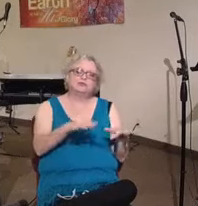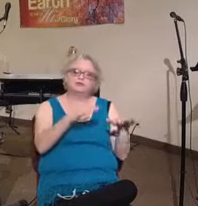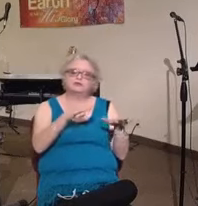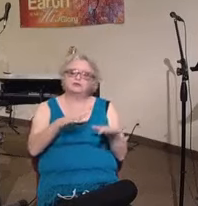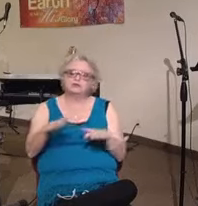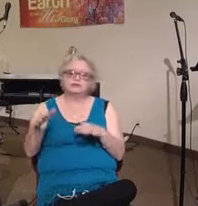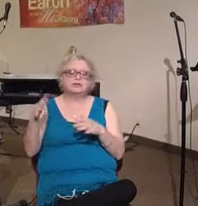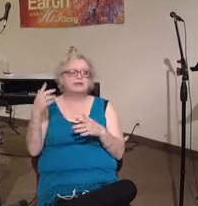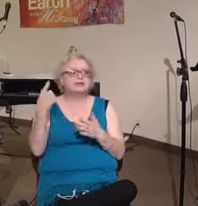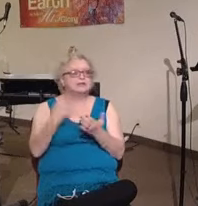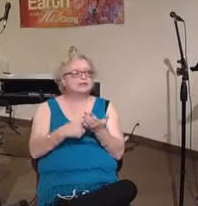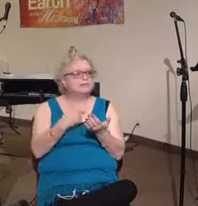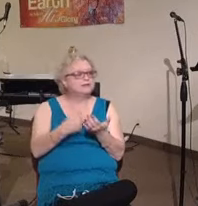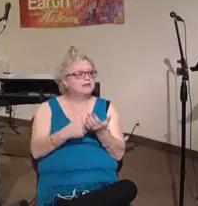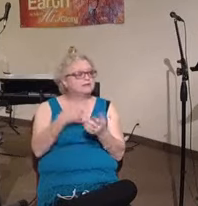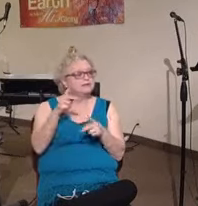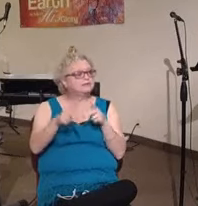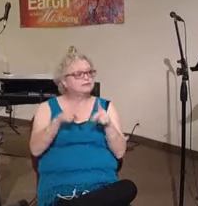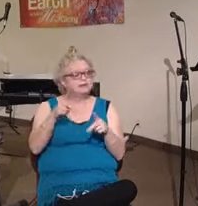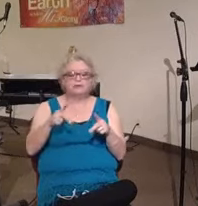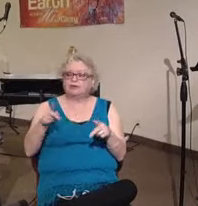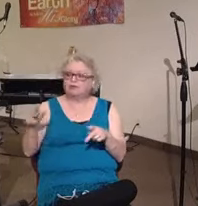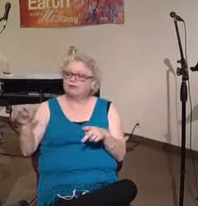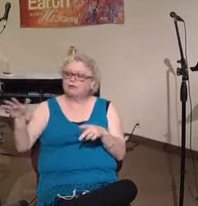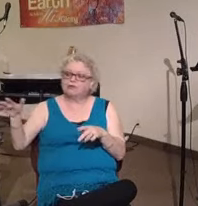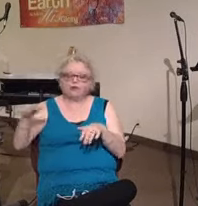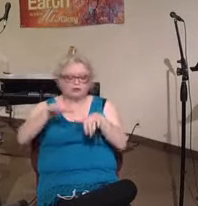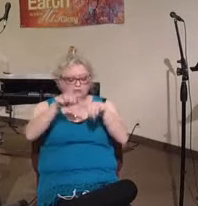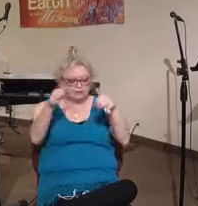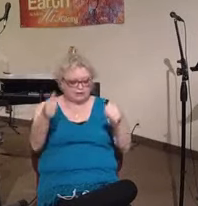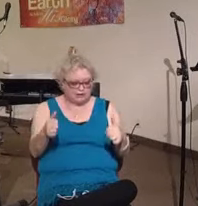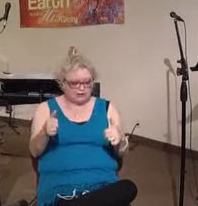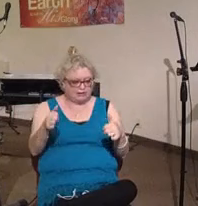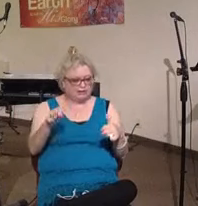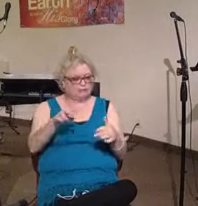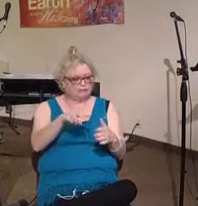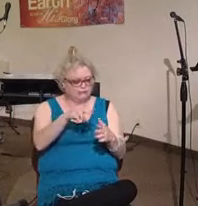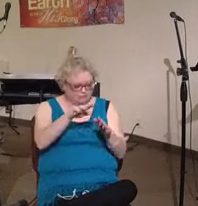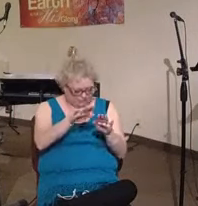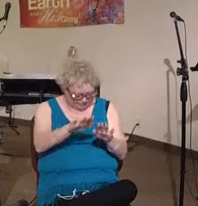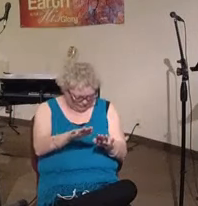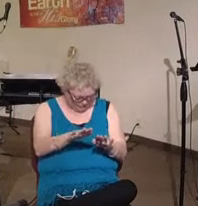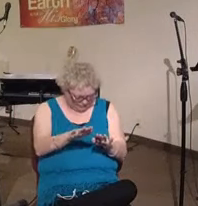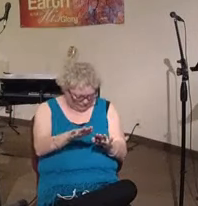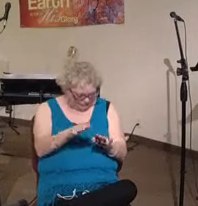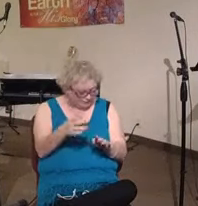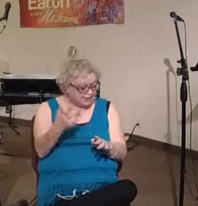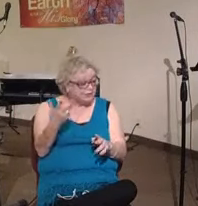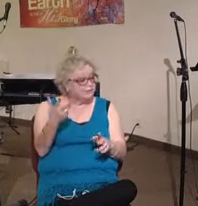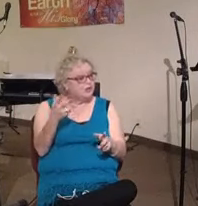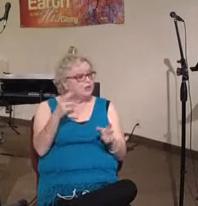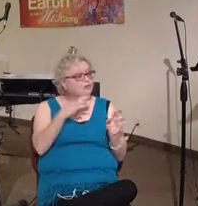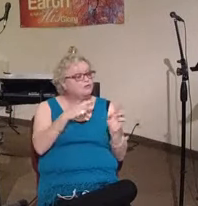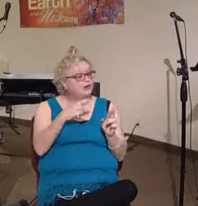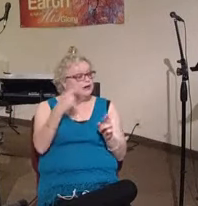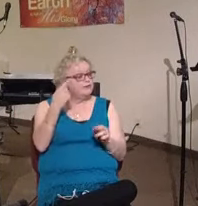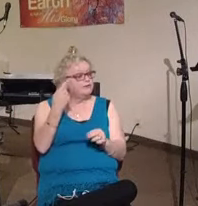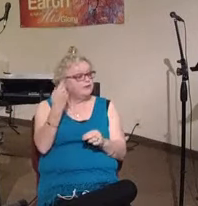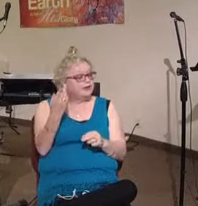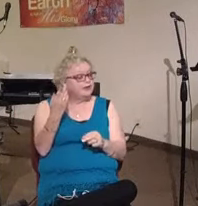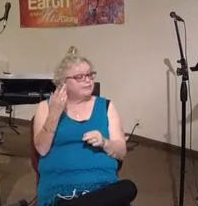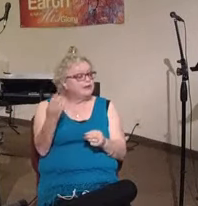out here at the altar, and it's okay. The Lord moves. Just be receptive to Him, and He'll give